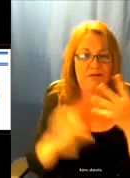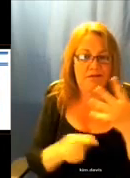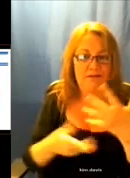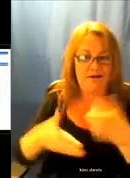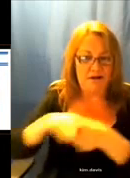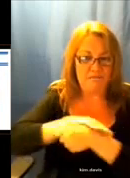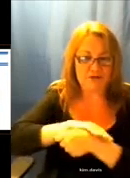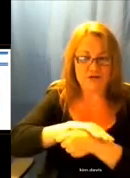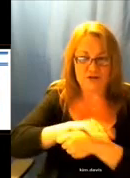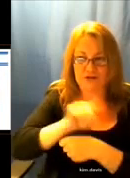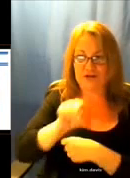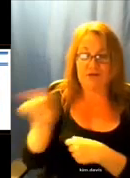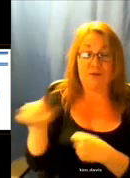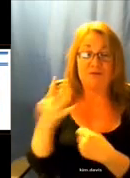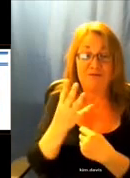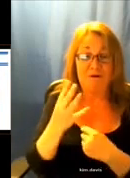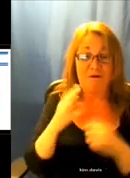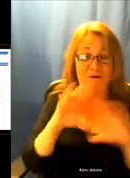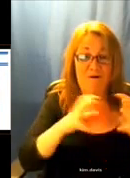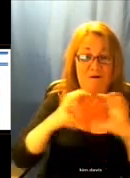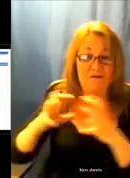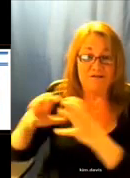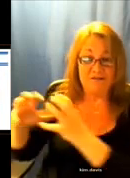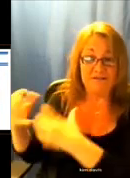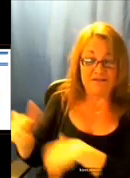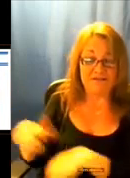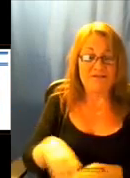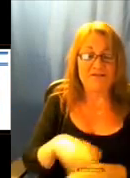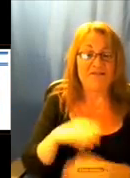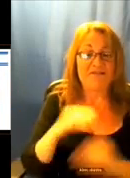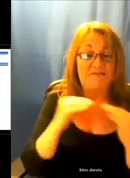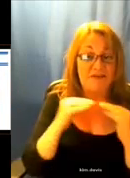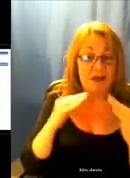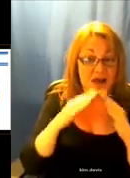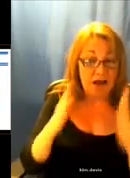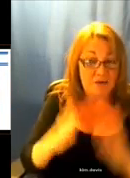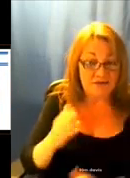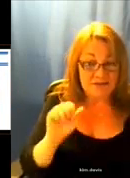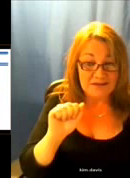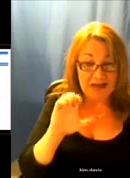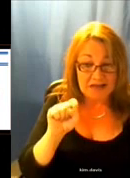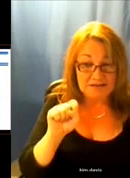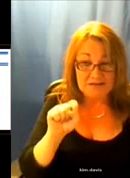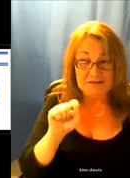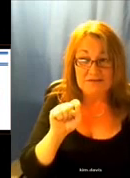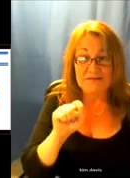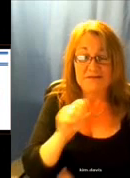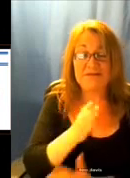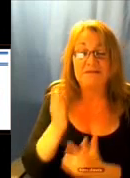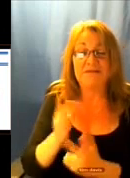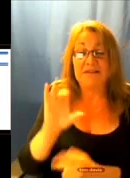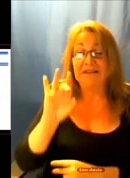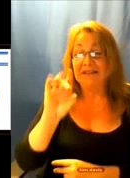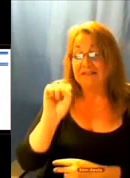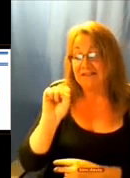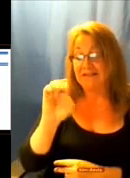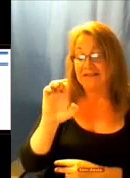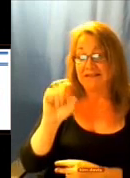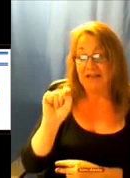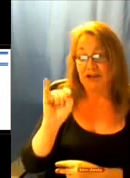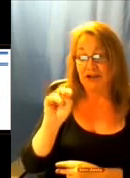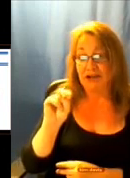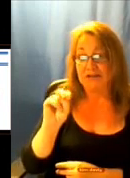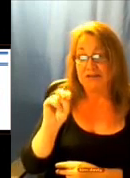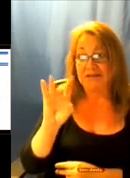Here is a housing overview. What topics will be covered within there? There's 4 different categories. The Fair Housing Act,